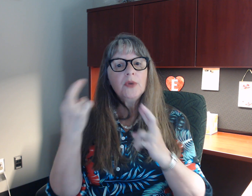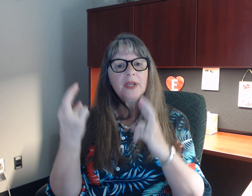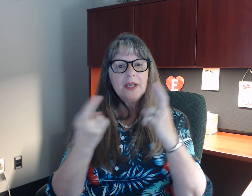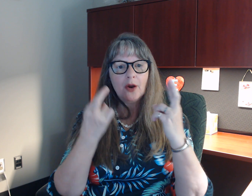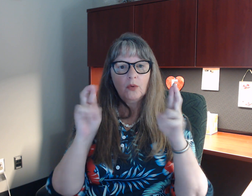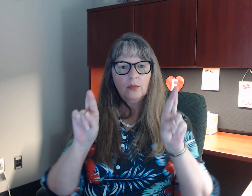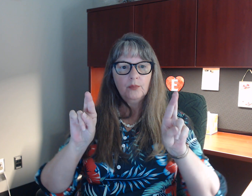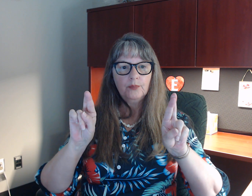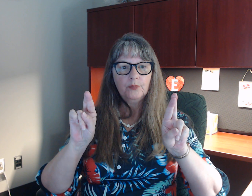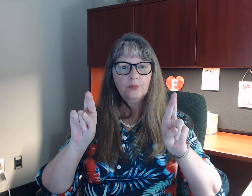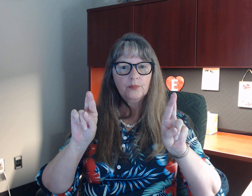rodeo?